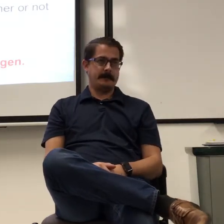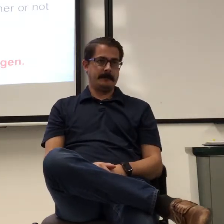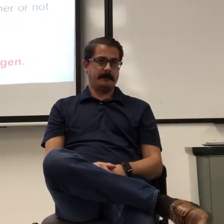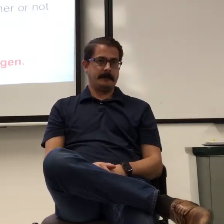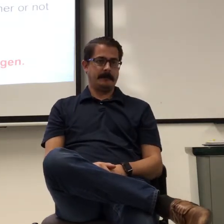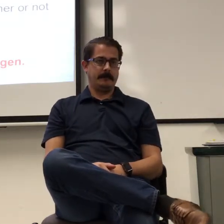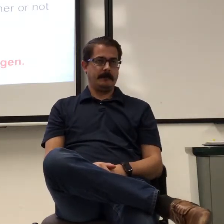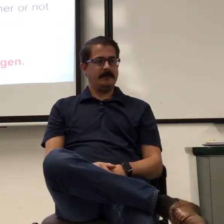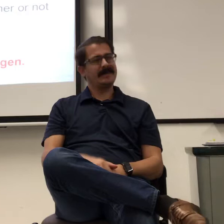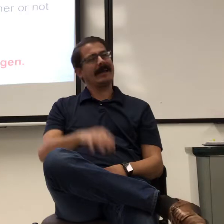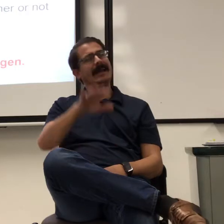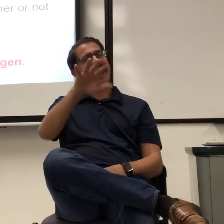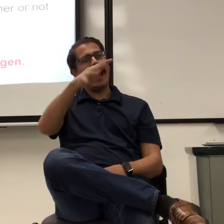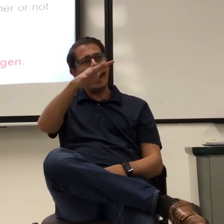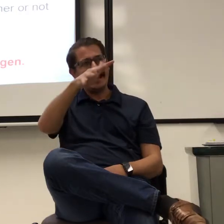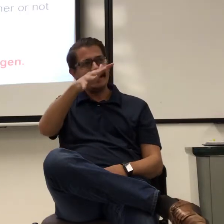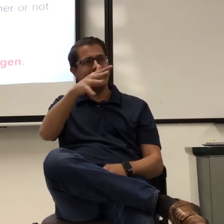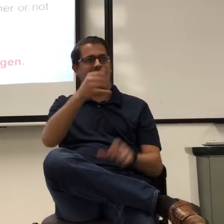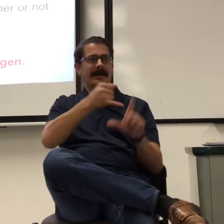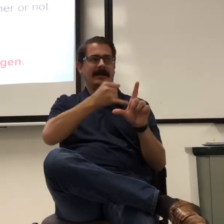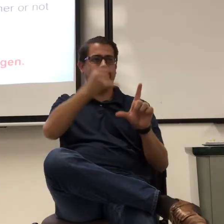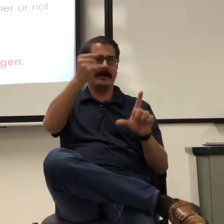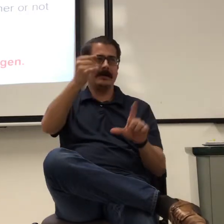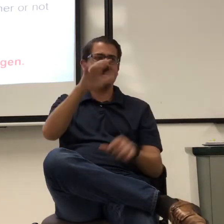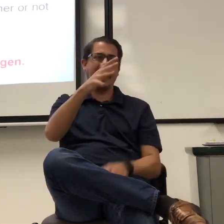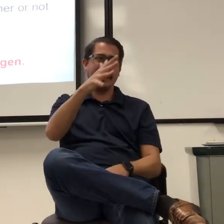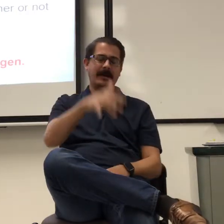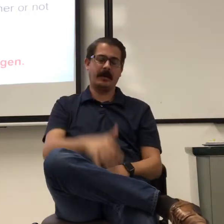It's kind of like that.